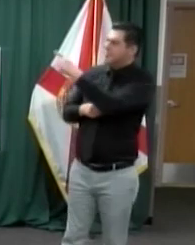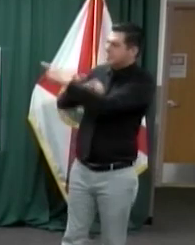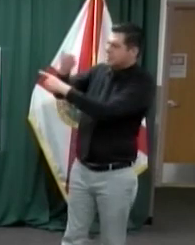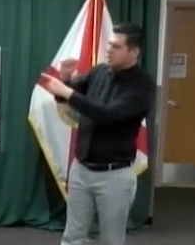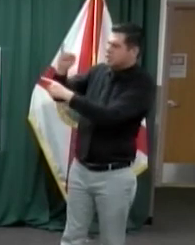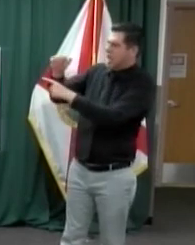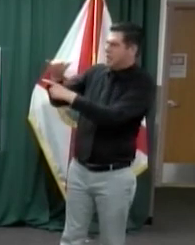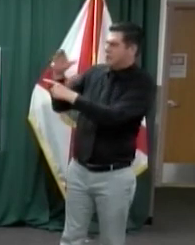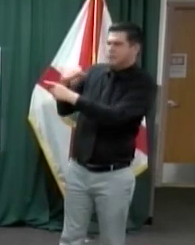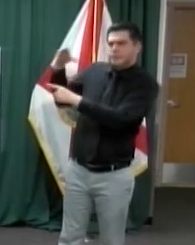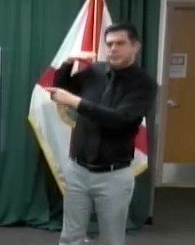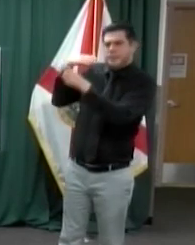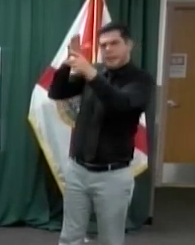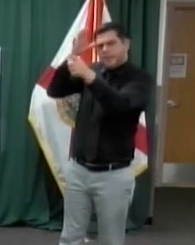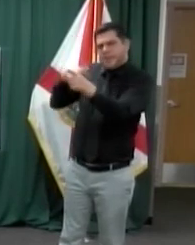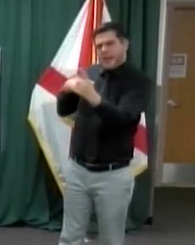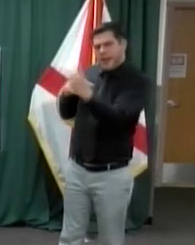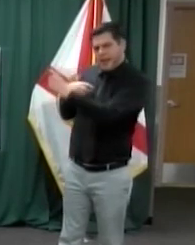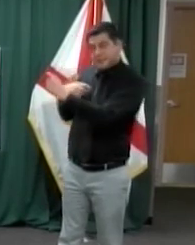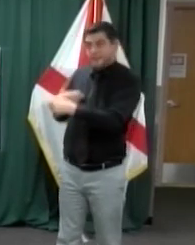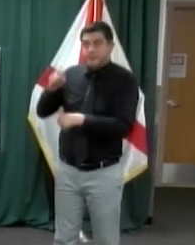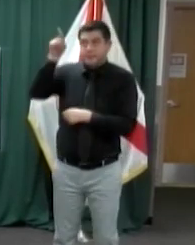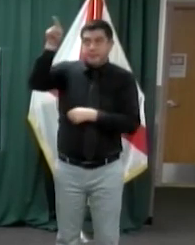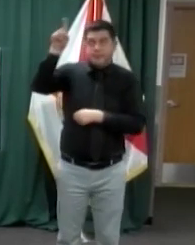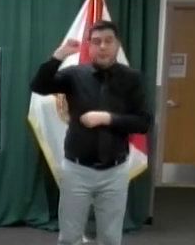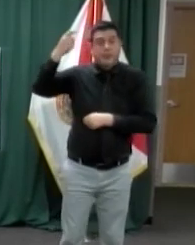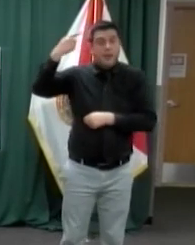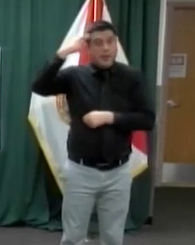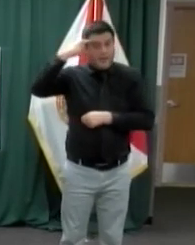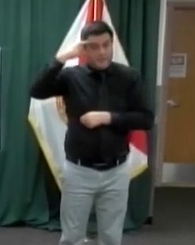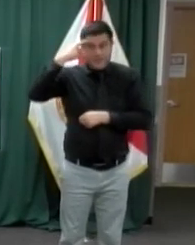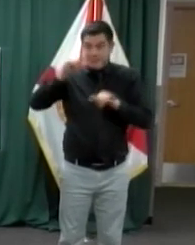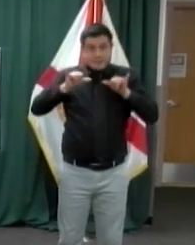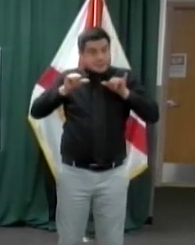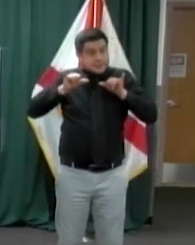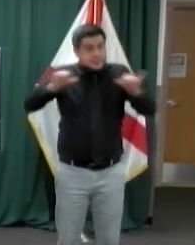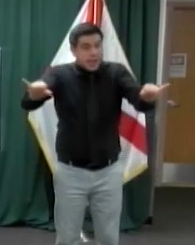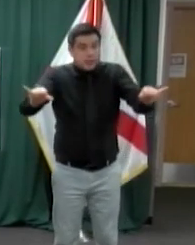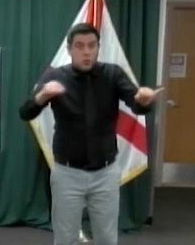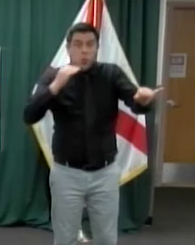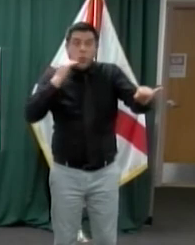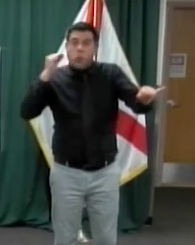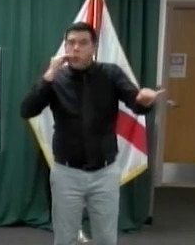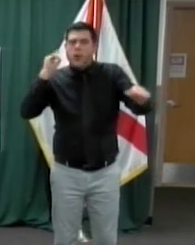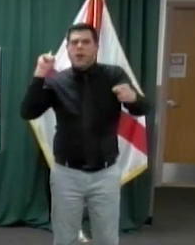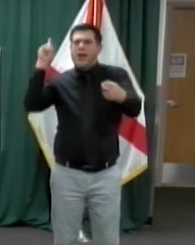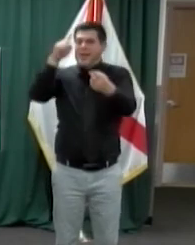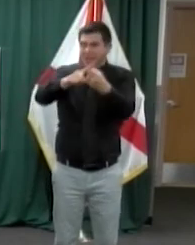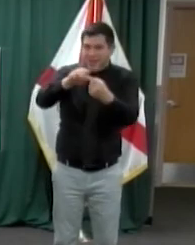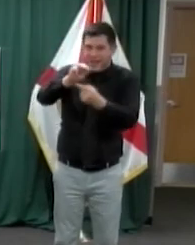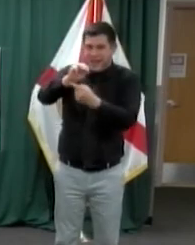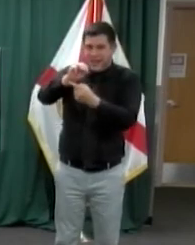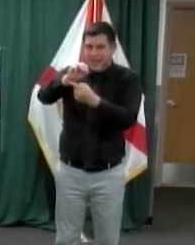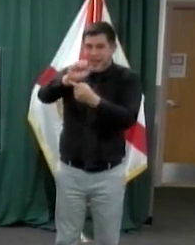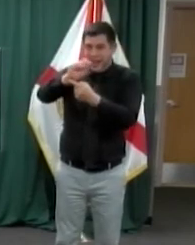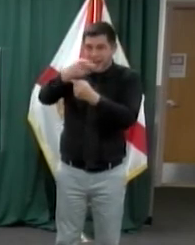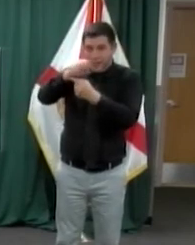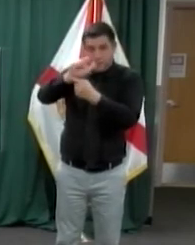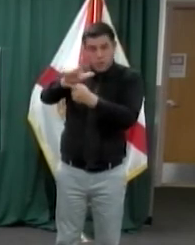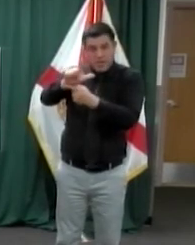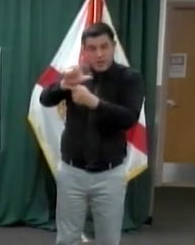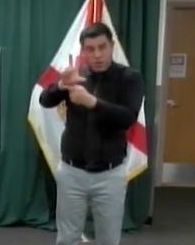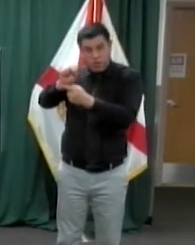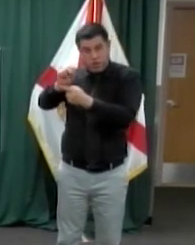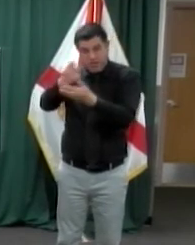governor ends on the 30th. You have a lot of business owners that are anticipating opening their doors May 1st. Is that a fair statement or not a fair statement? Well, I